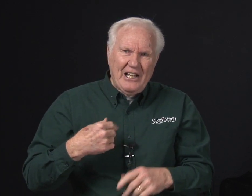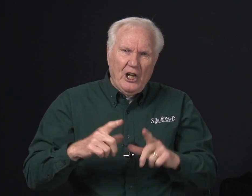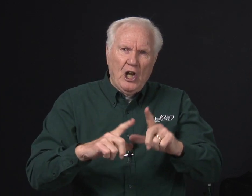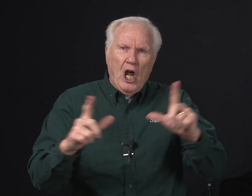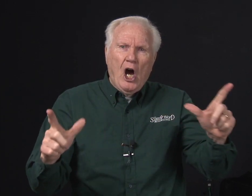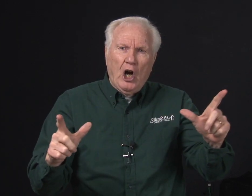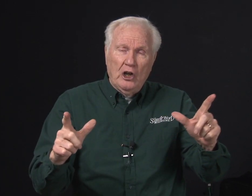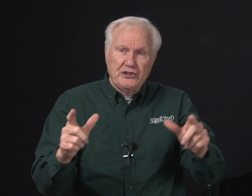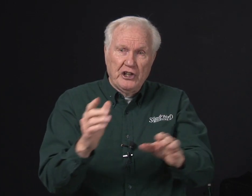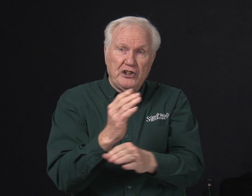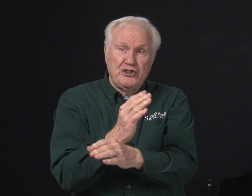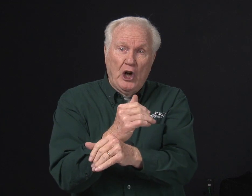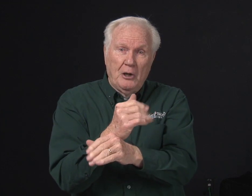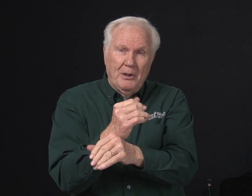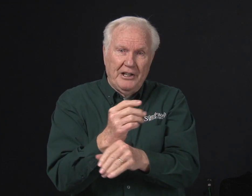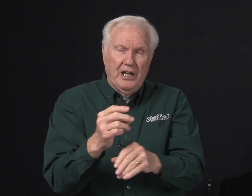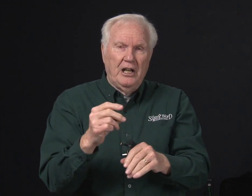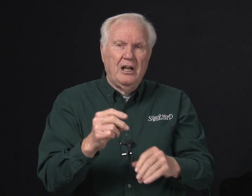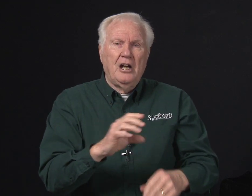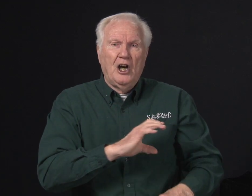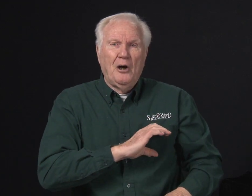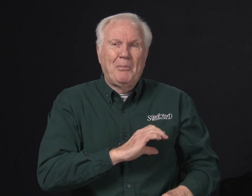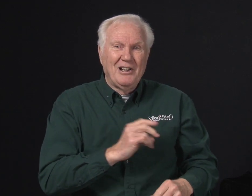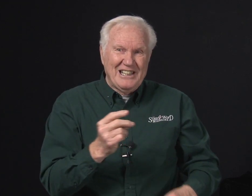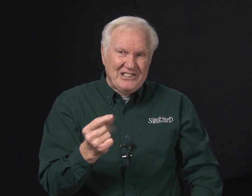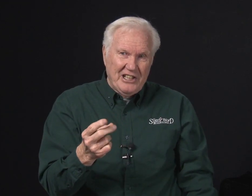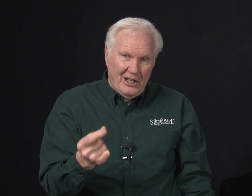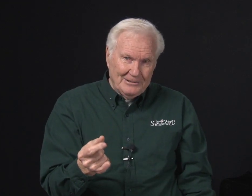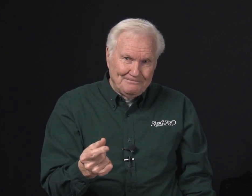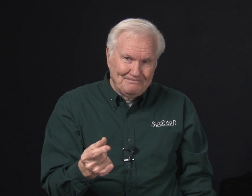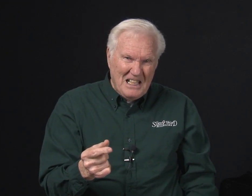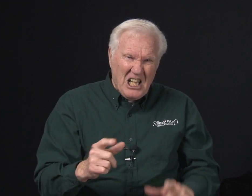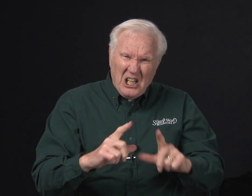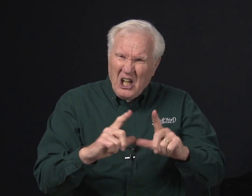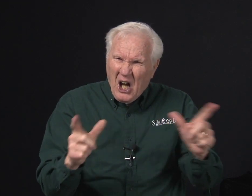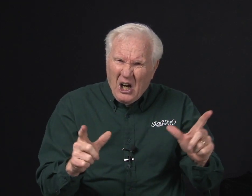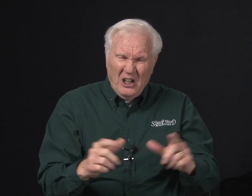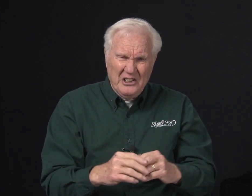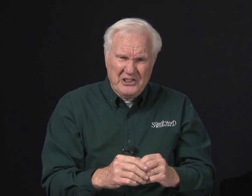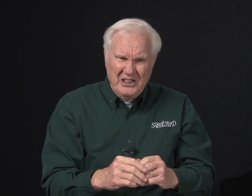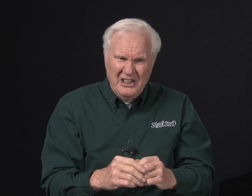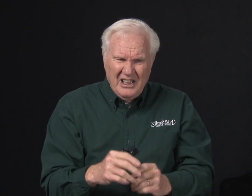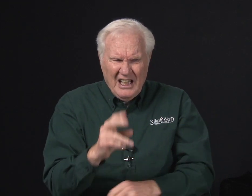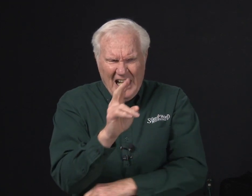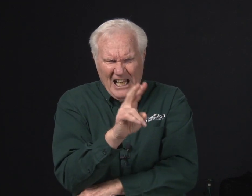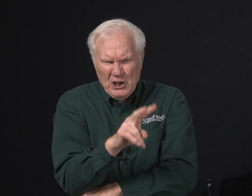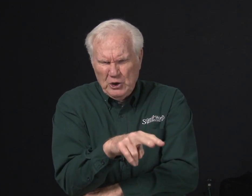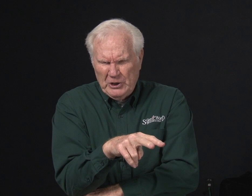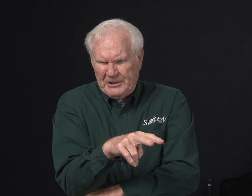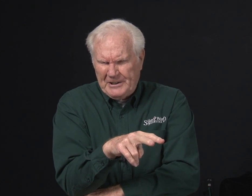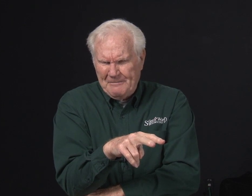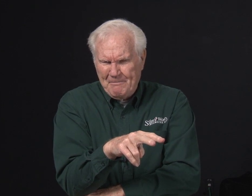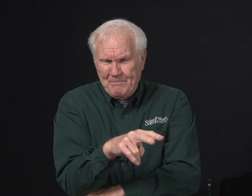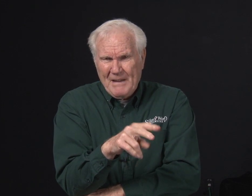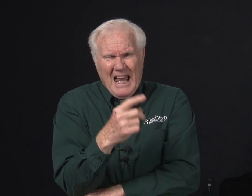a large German police dog. Large. I looked. I